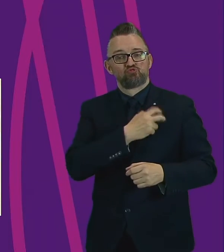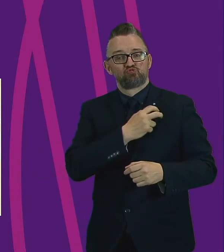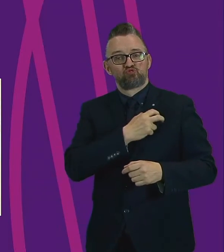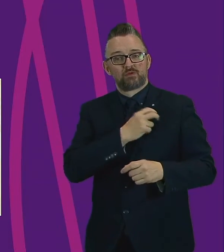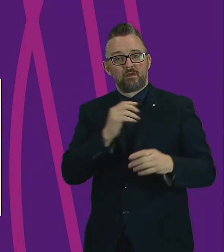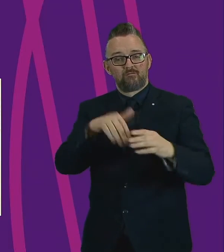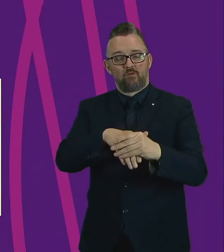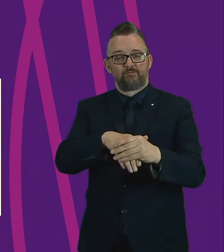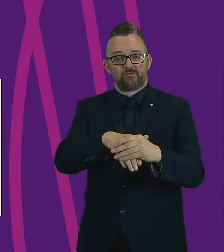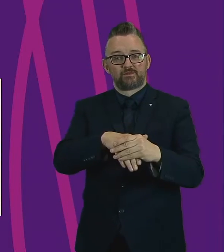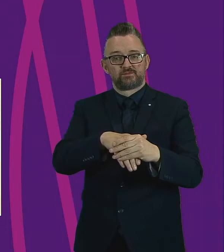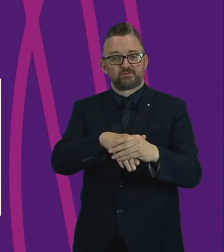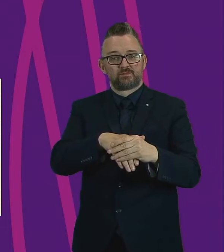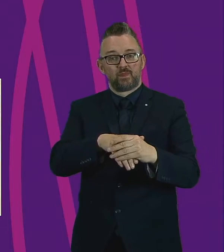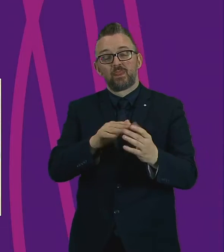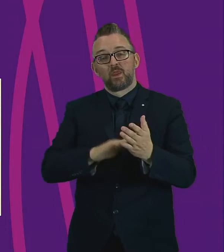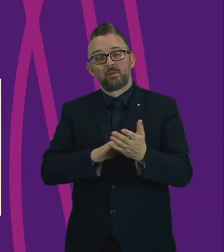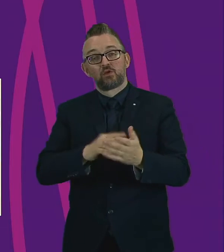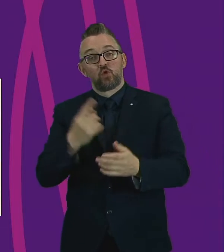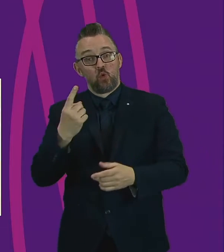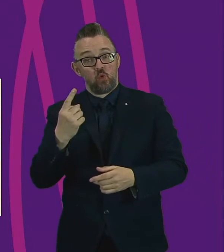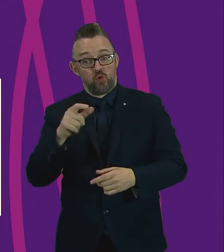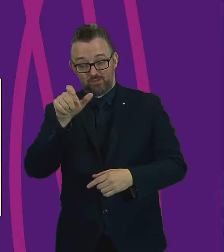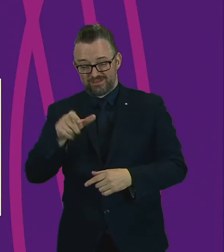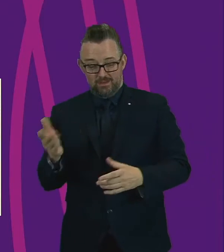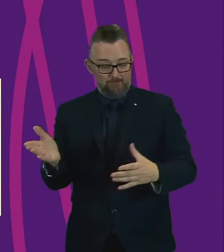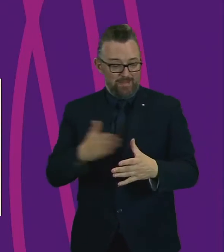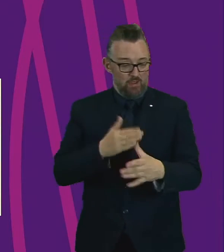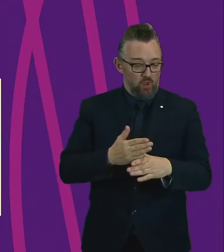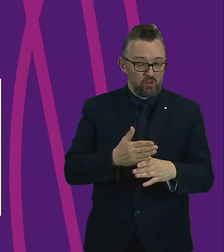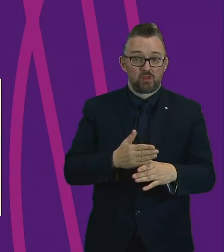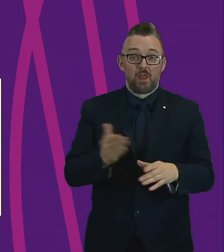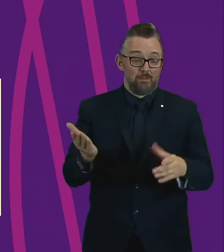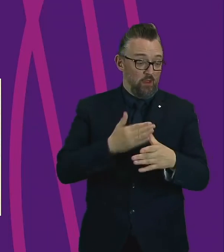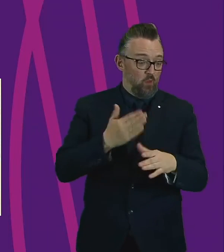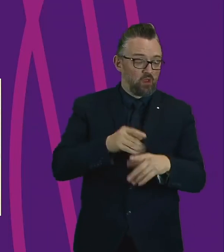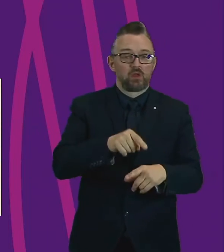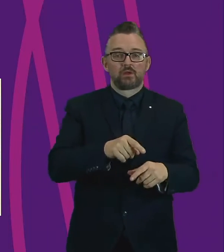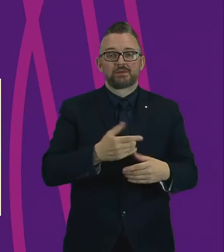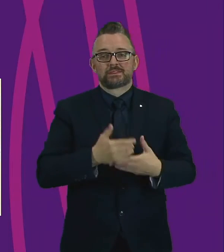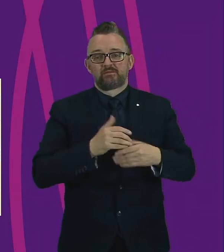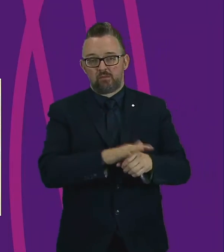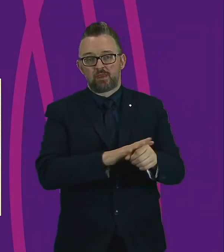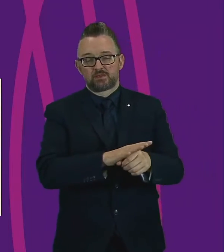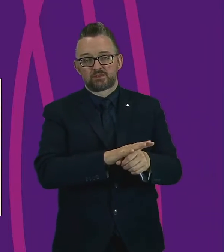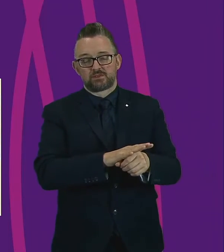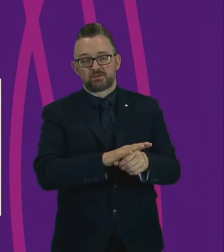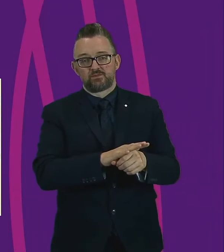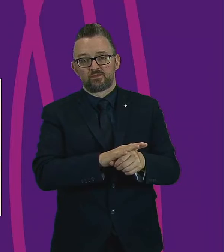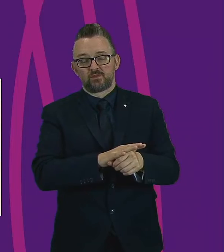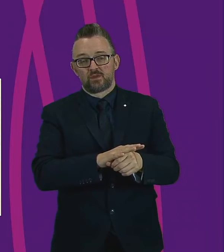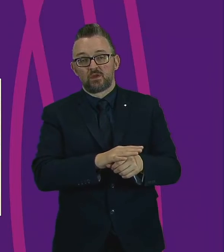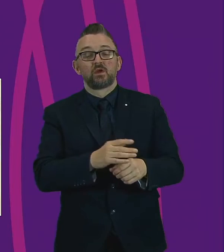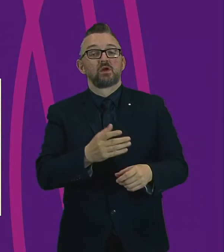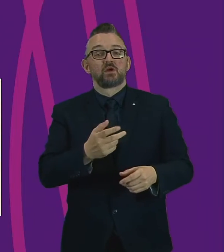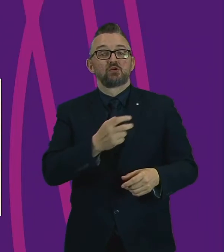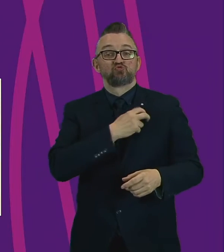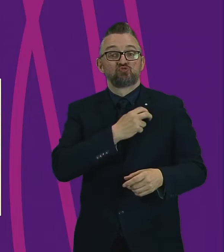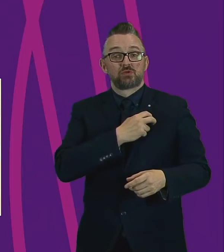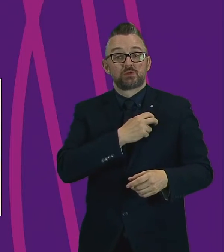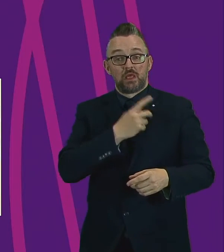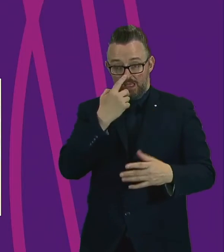to ensure that those returning to work are safe. Trade union health and safety representatives can work with